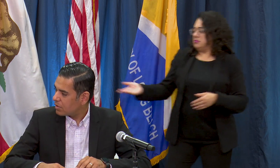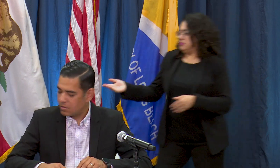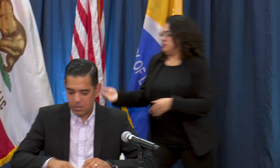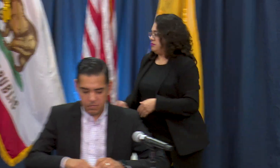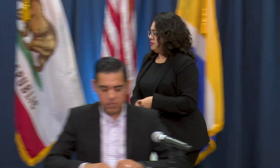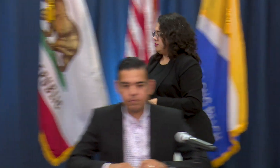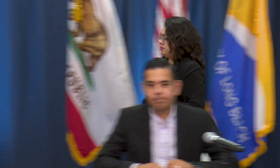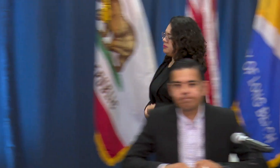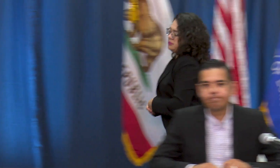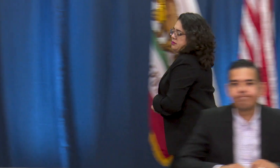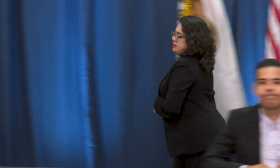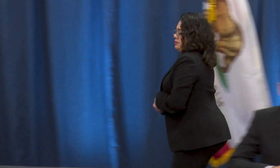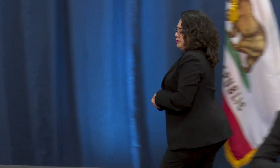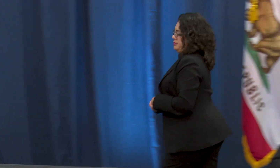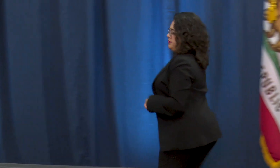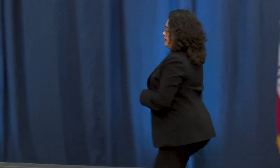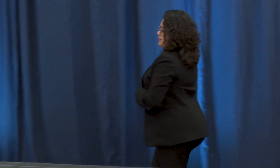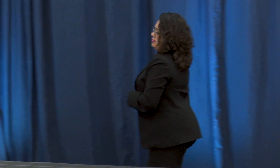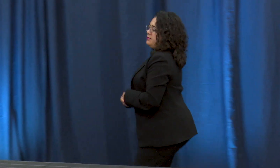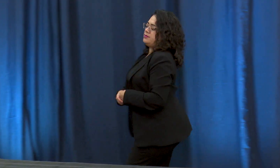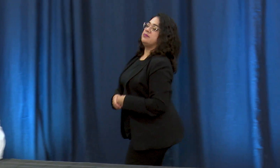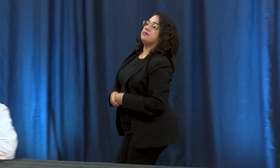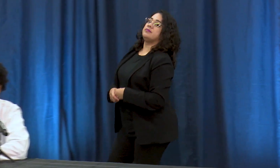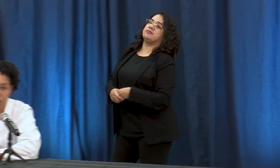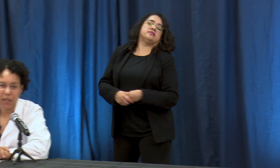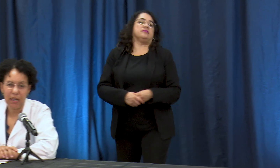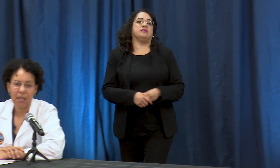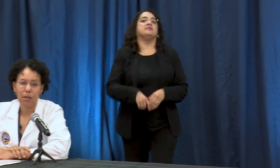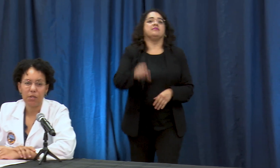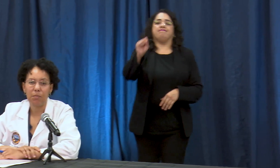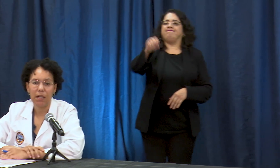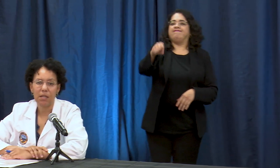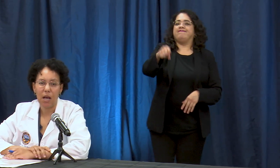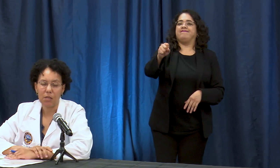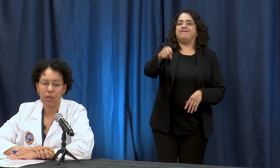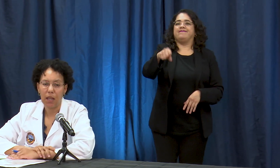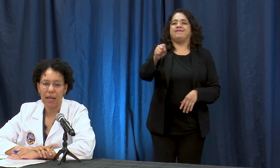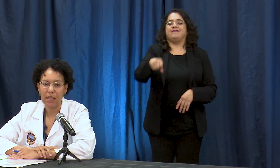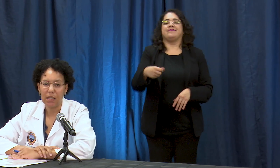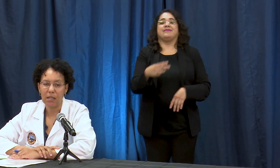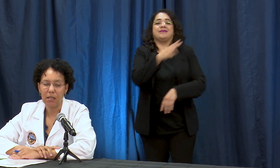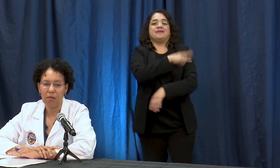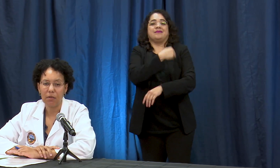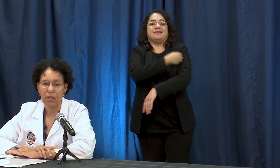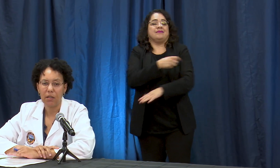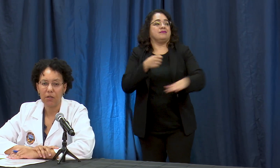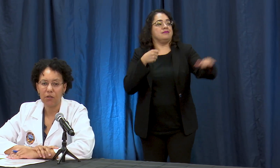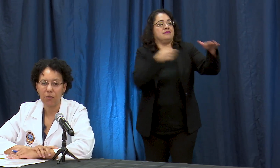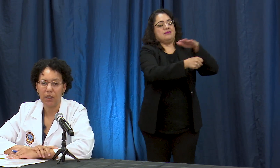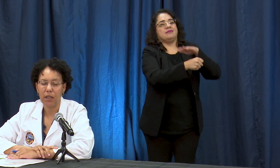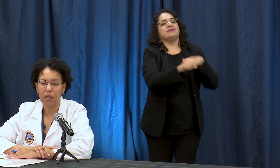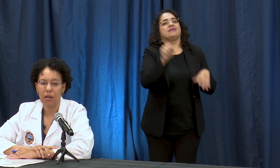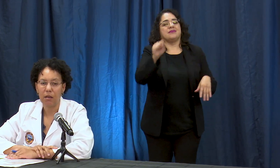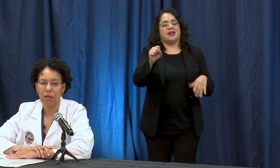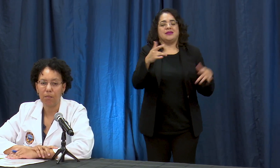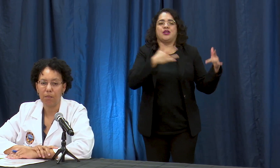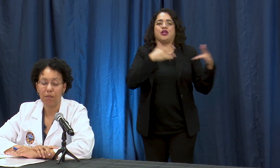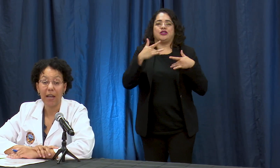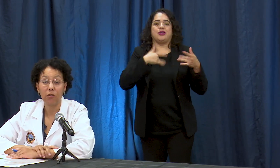Sure. So yes, it is concerning. Anytime somebody is hospitalized is definitely a